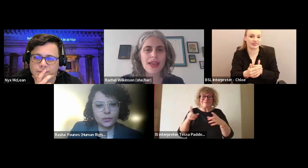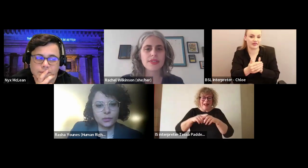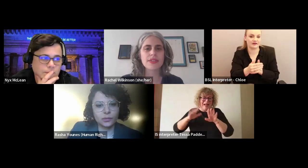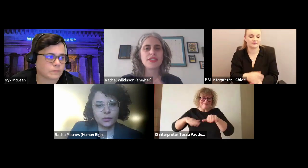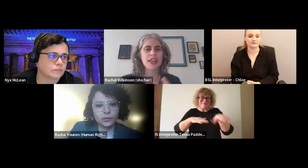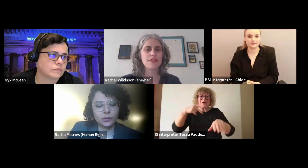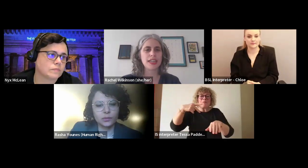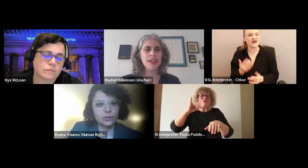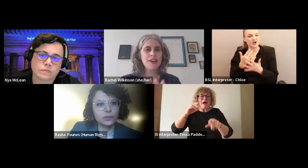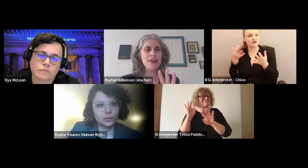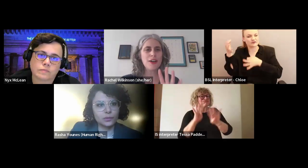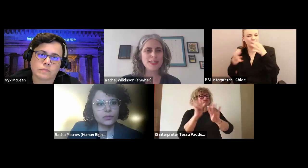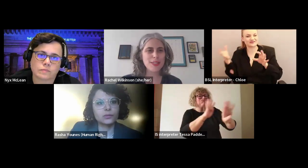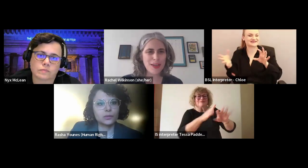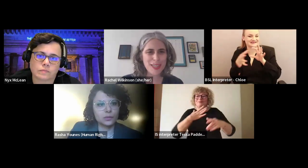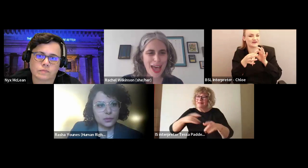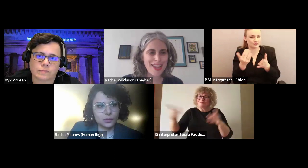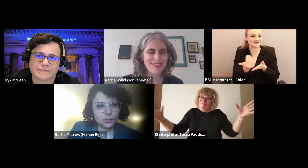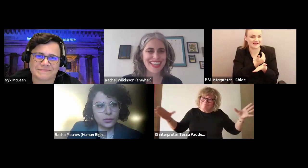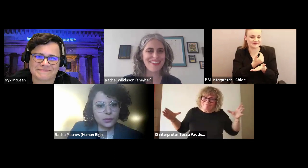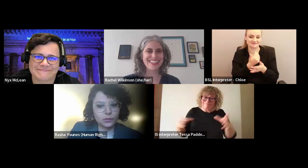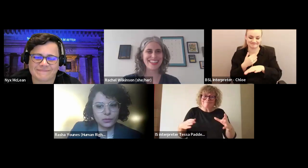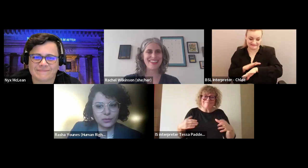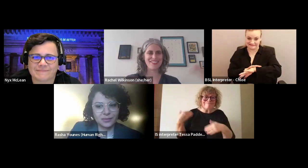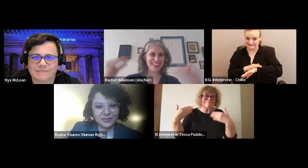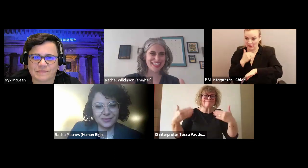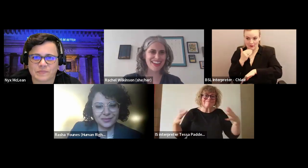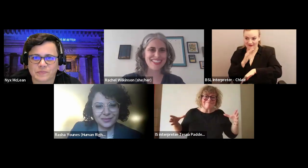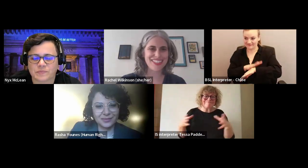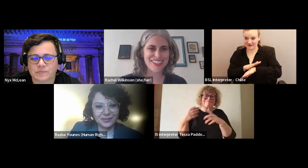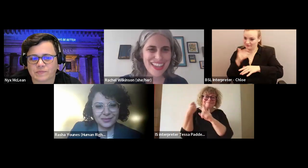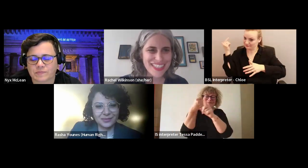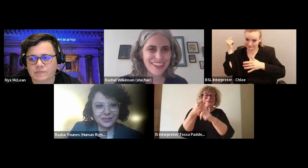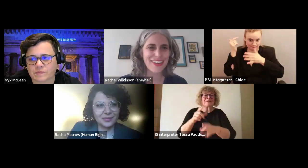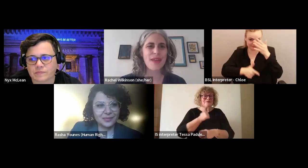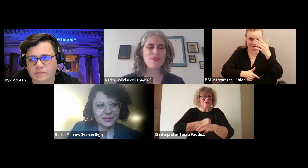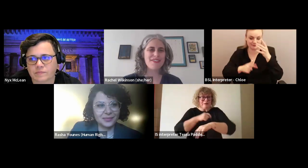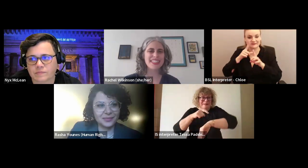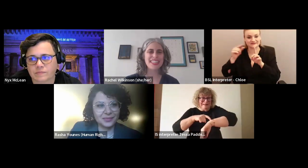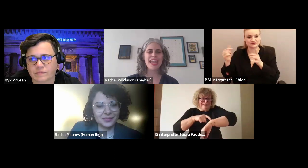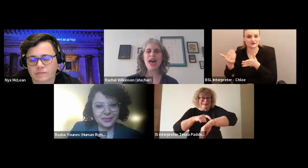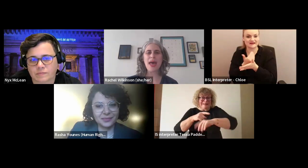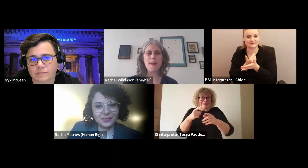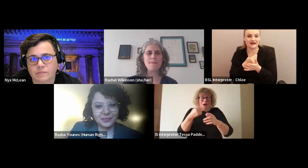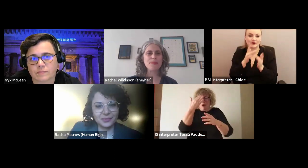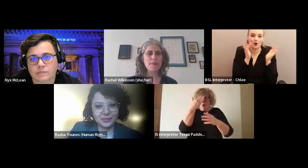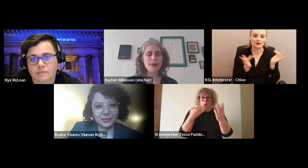came through around sort of safety. Obviously, we don't have time to go into full things around digital safety and online